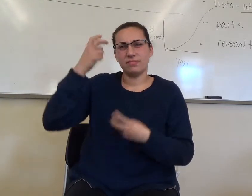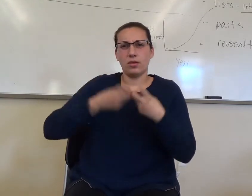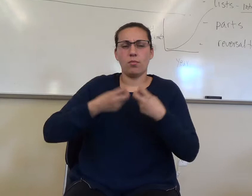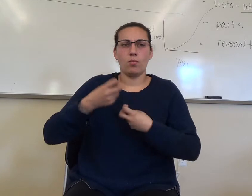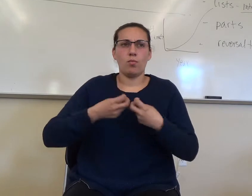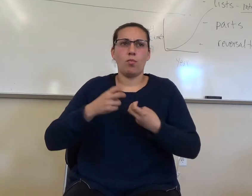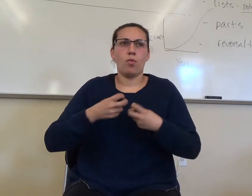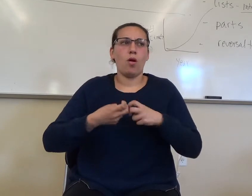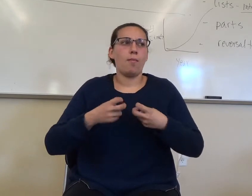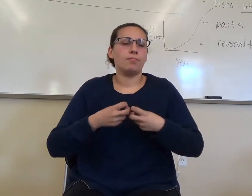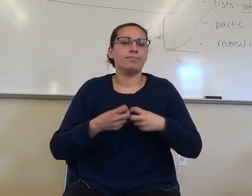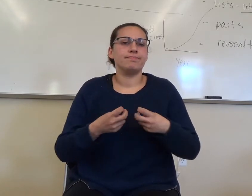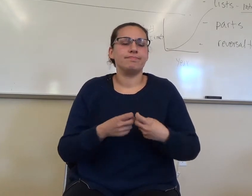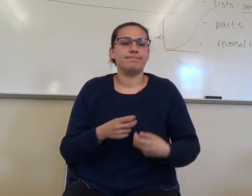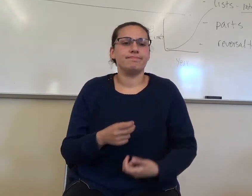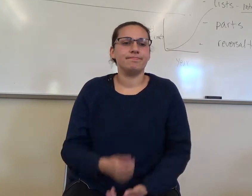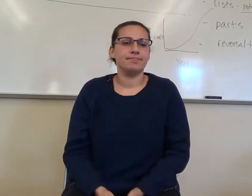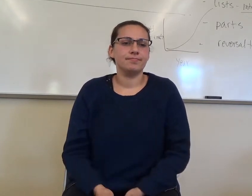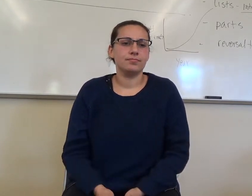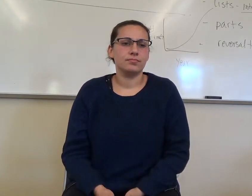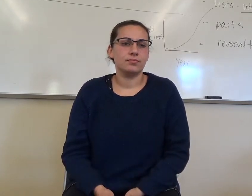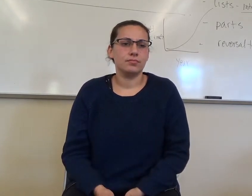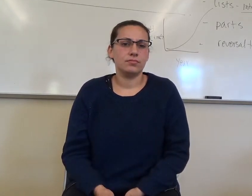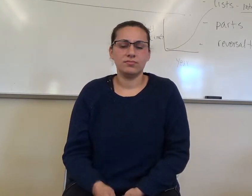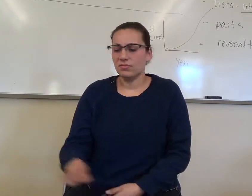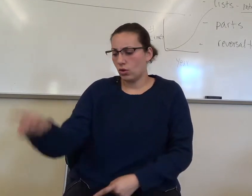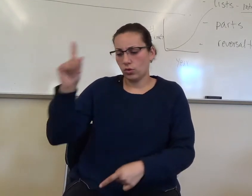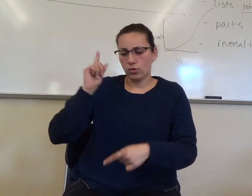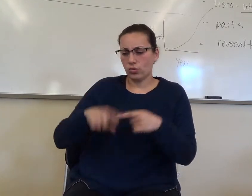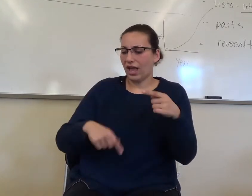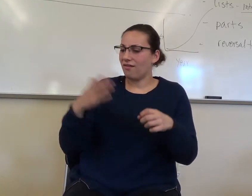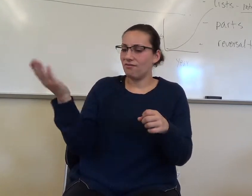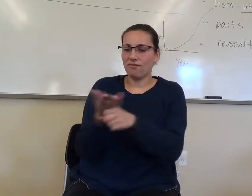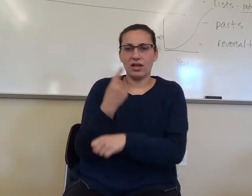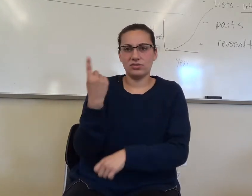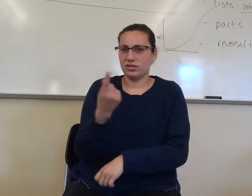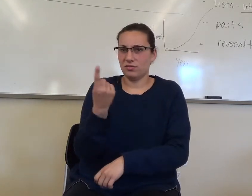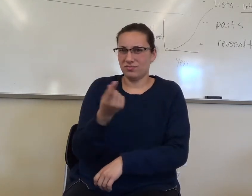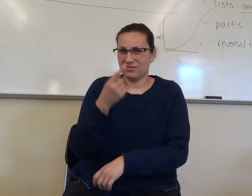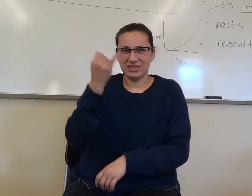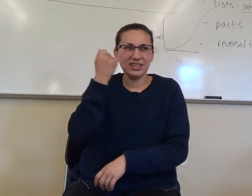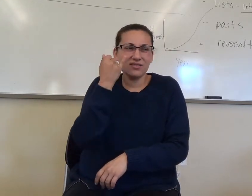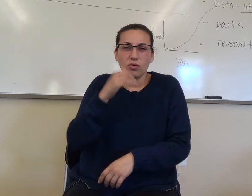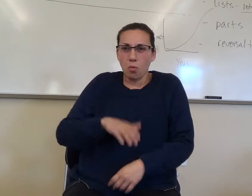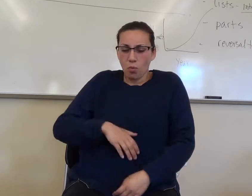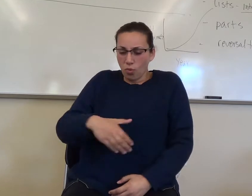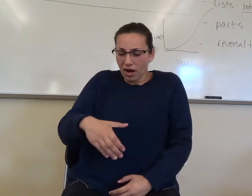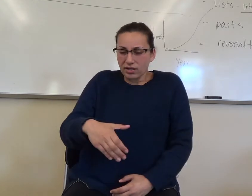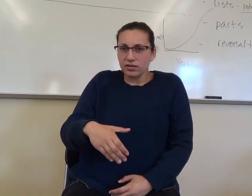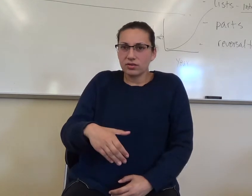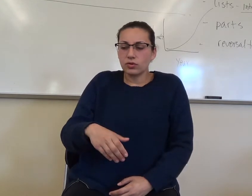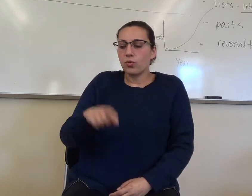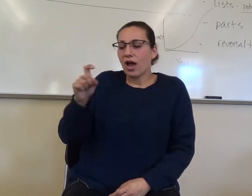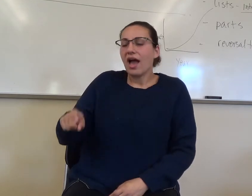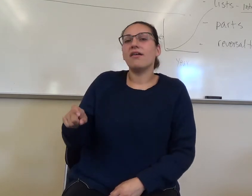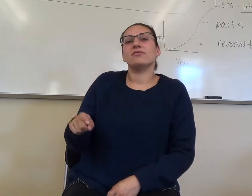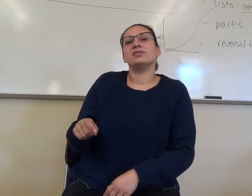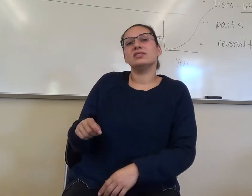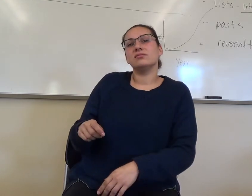think all they've really said is you can't fire somebody just for being pregnant. You have to let them keep their job. But there's